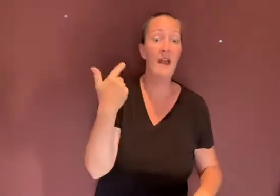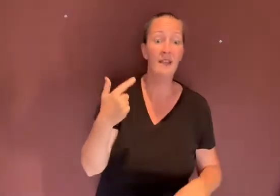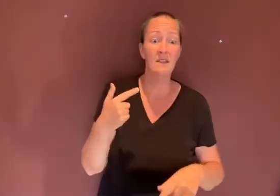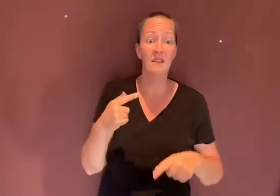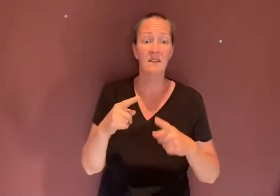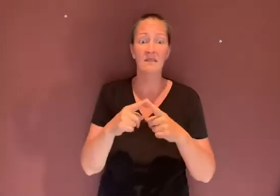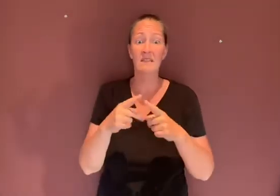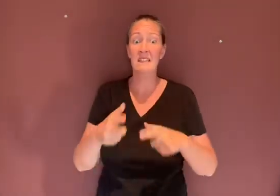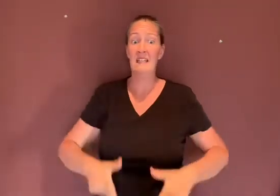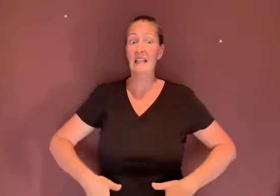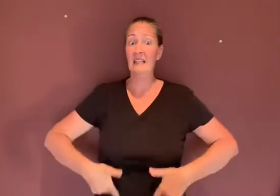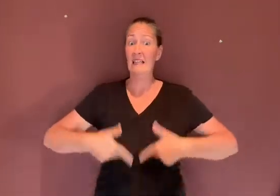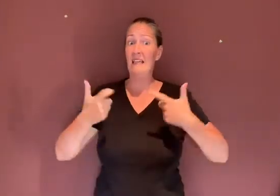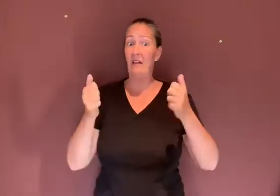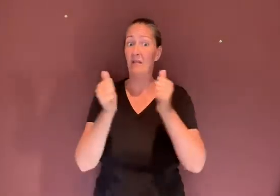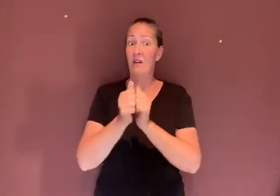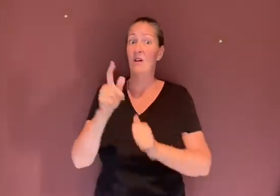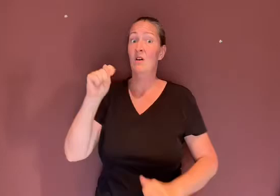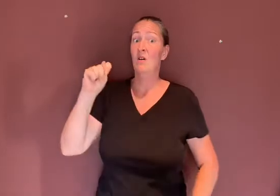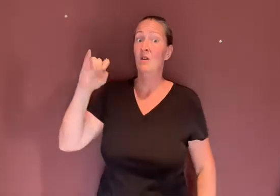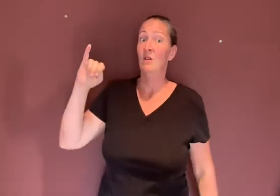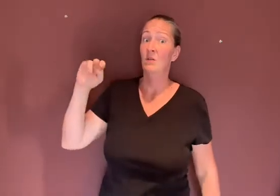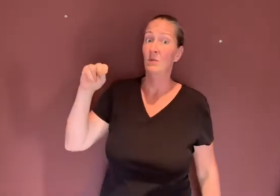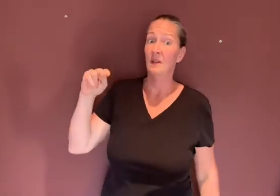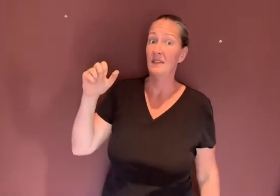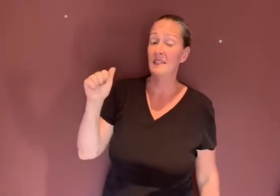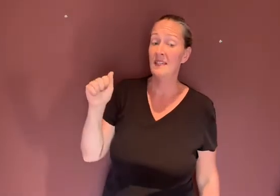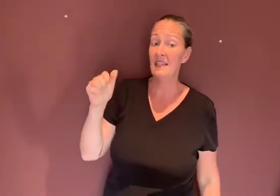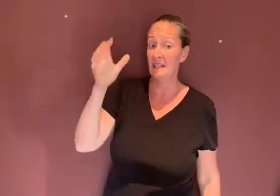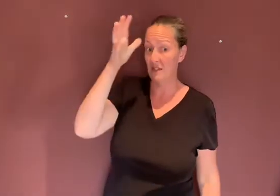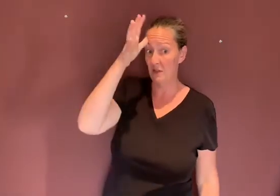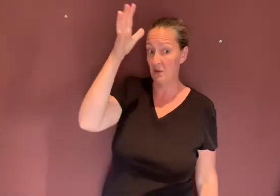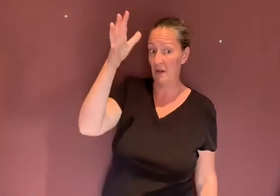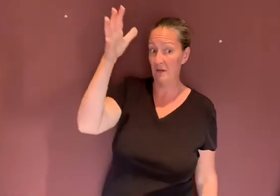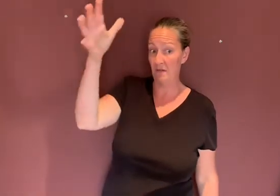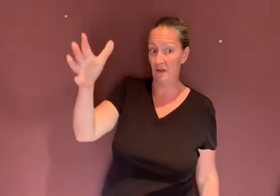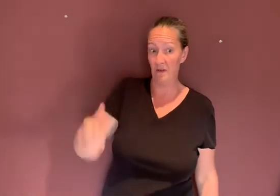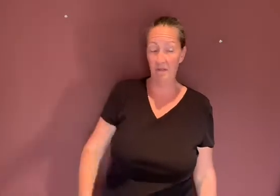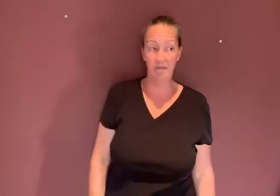went to live with Tina's grandfather.